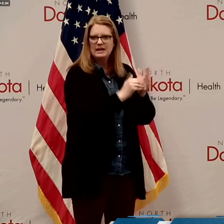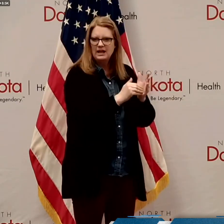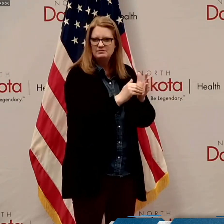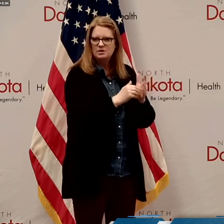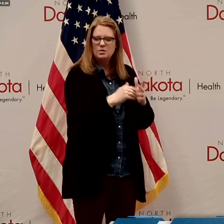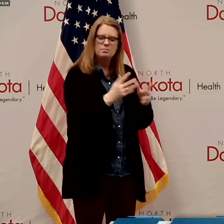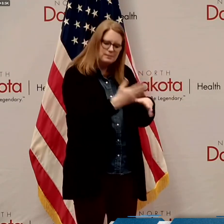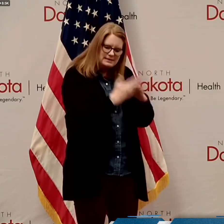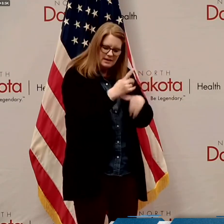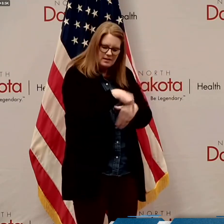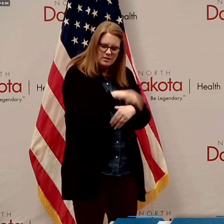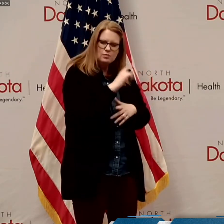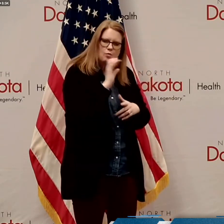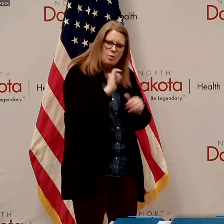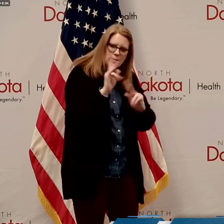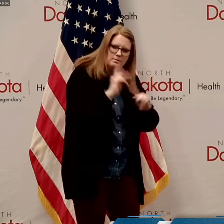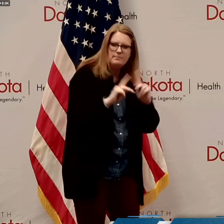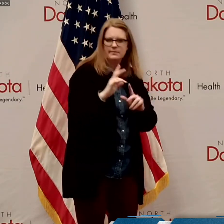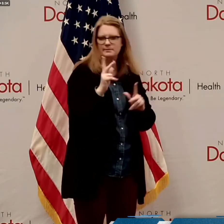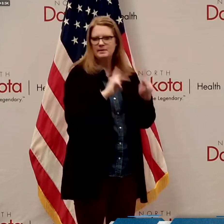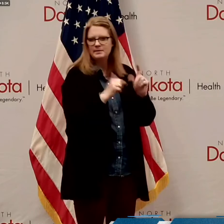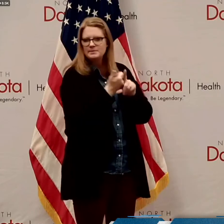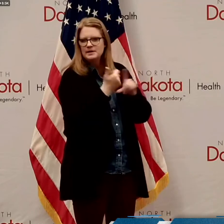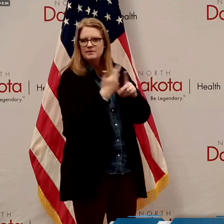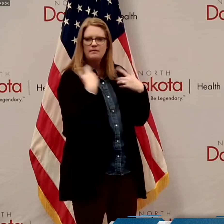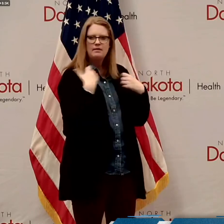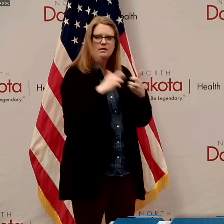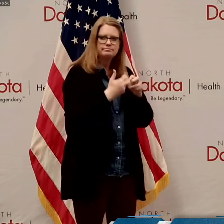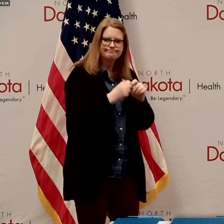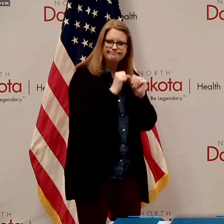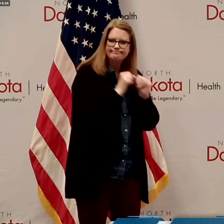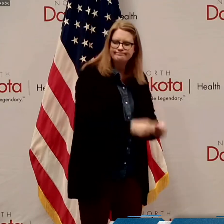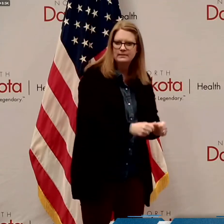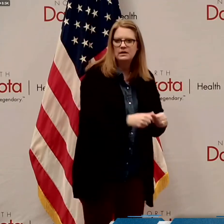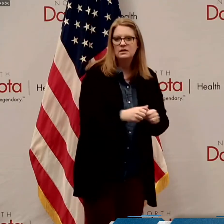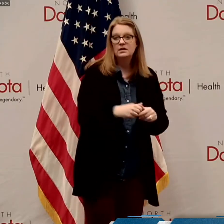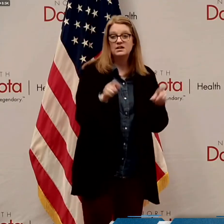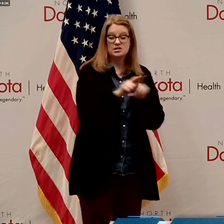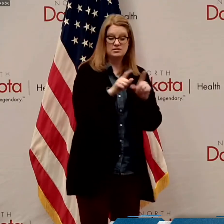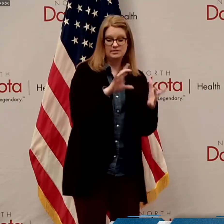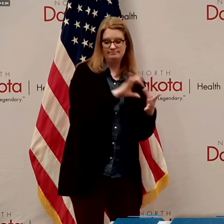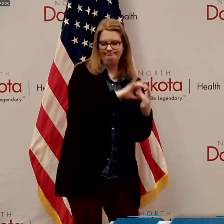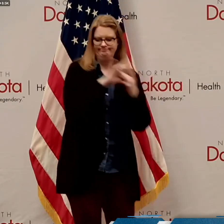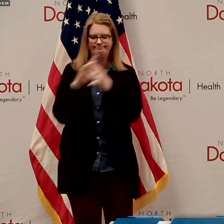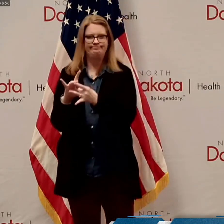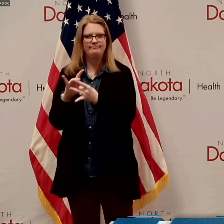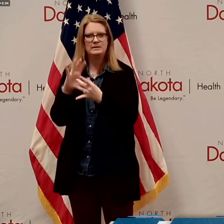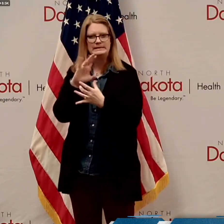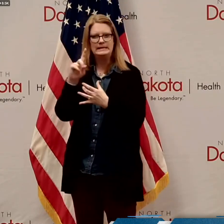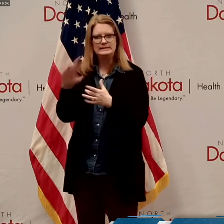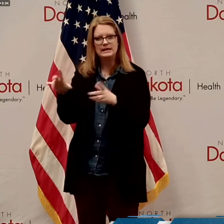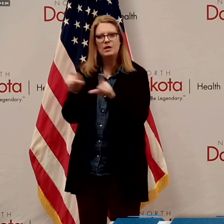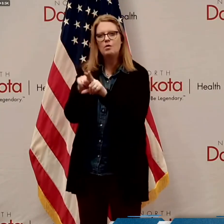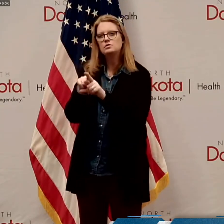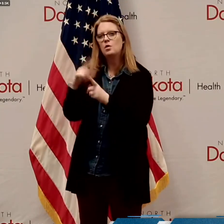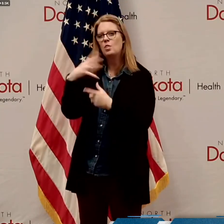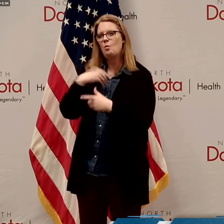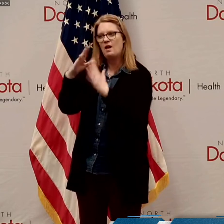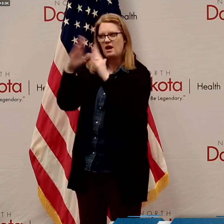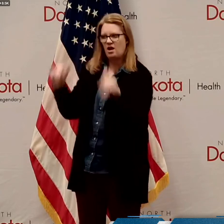that was that we're in tight sync with CDC, and we're in tight sync with the White House in terms of